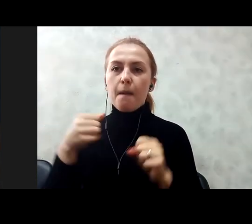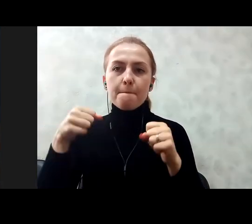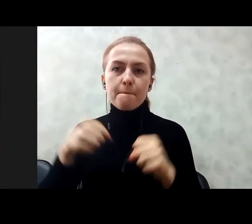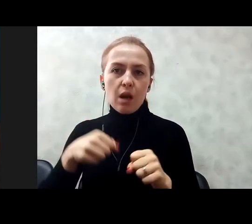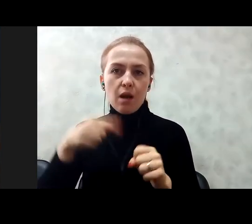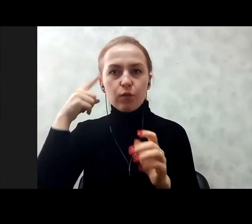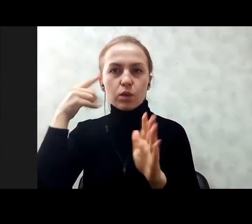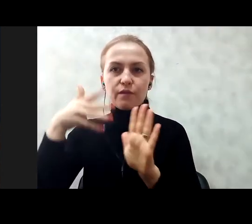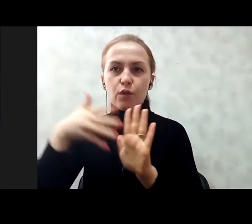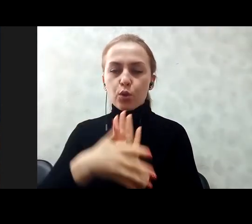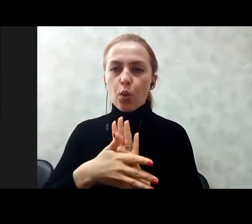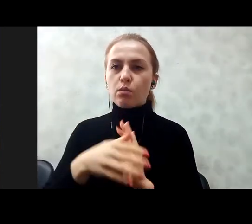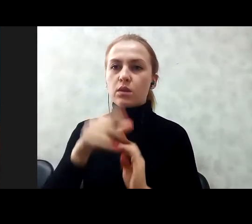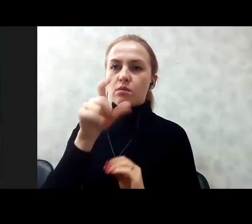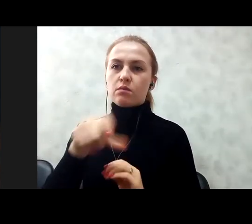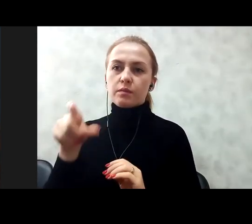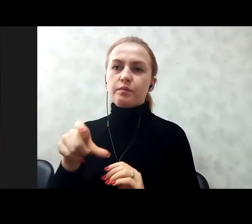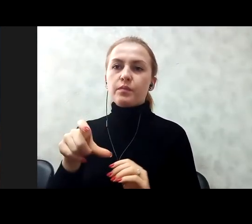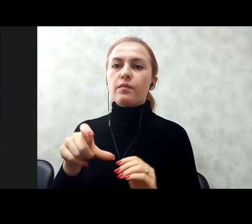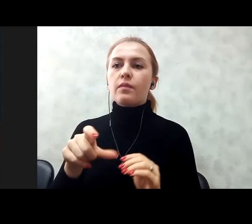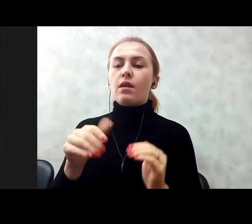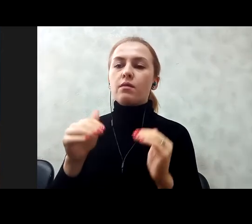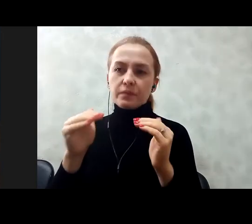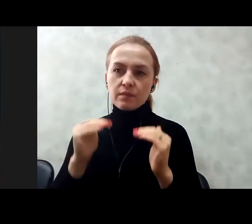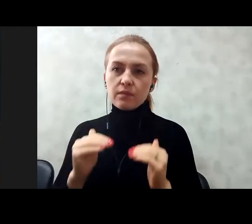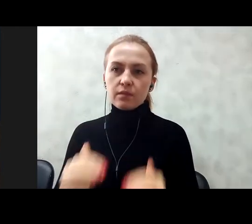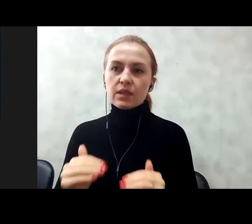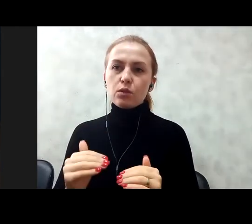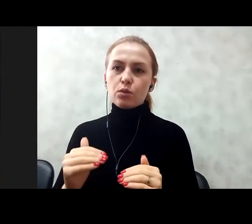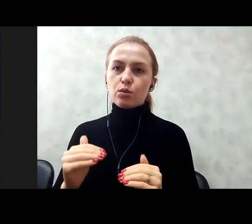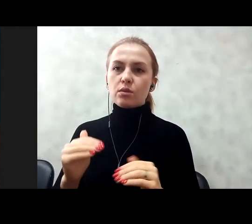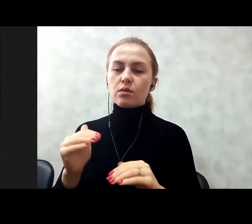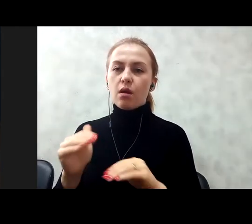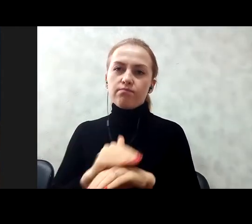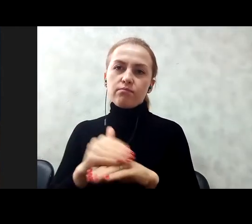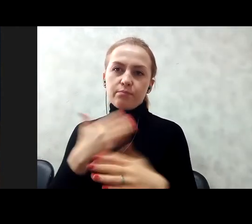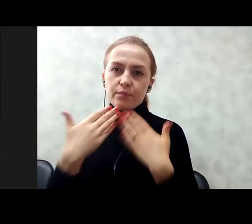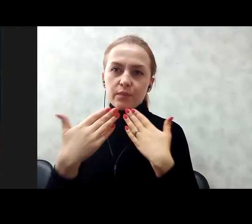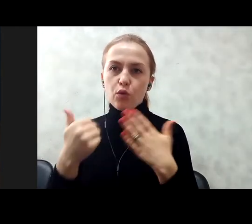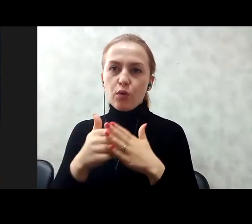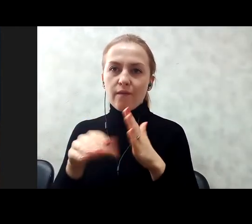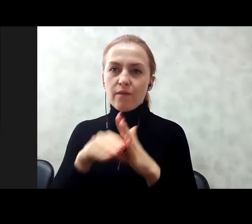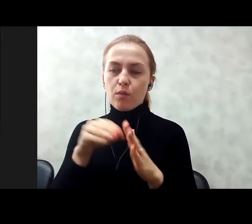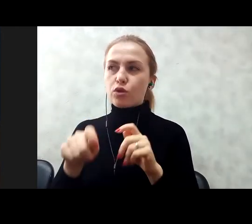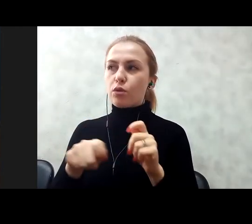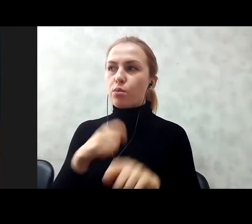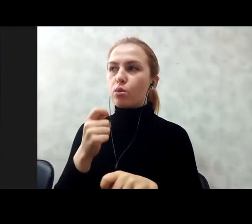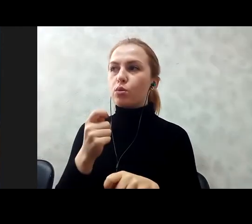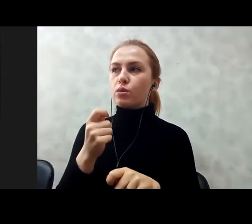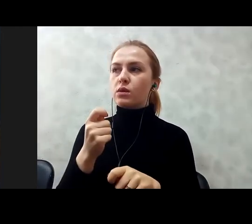fairly high, and voters actually are not prepared to